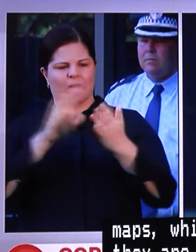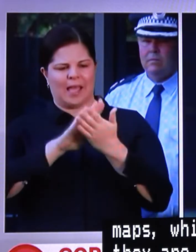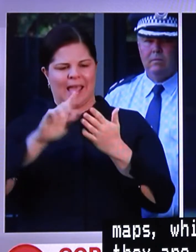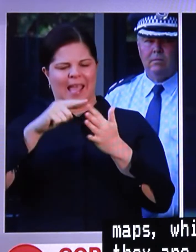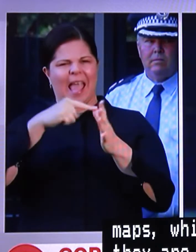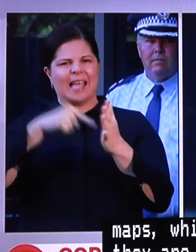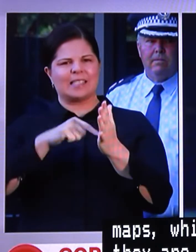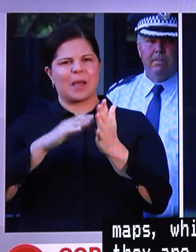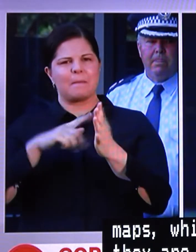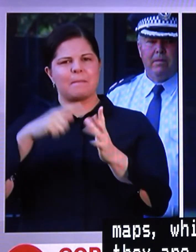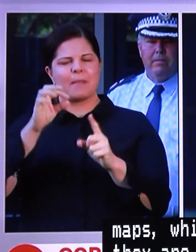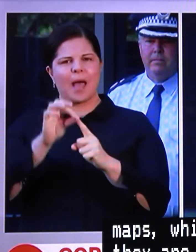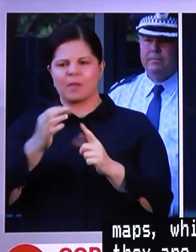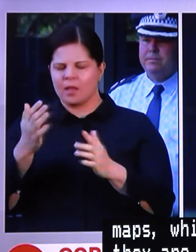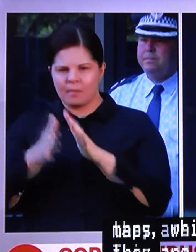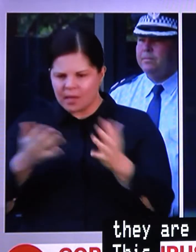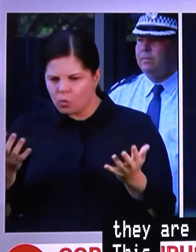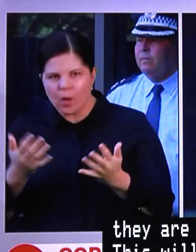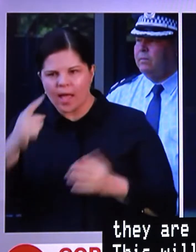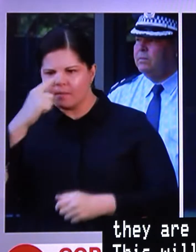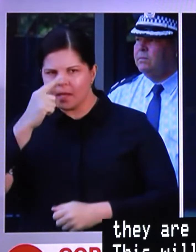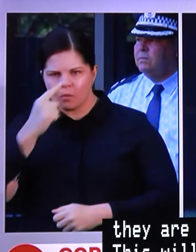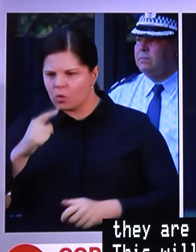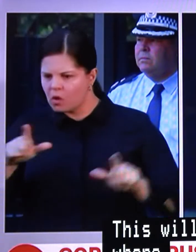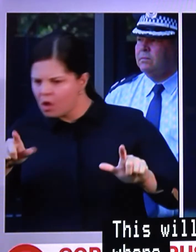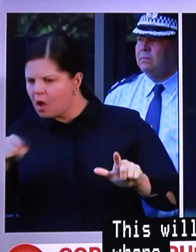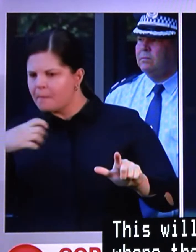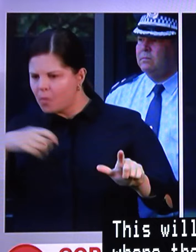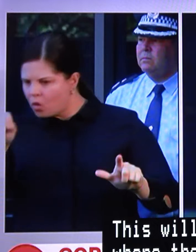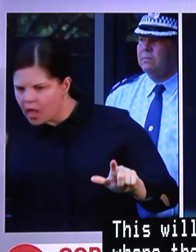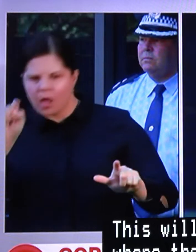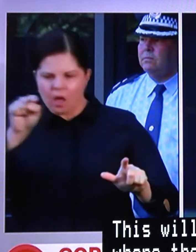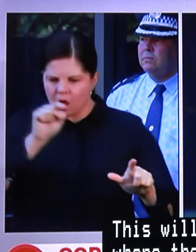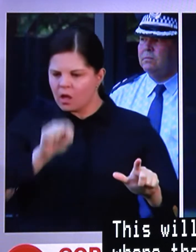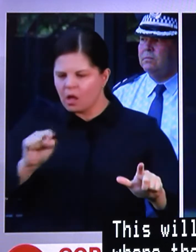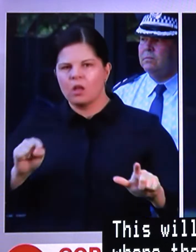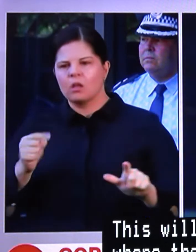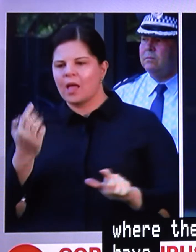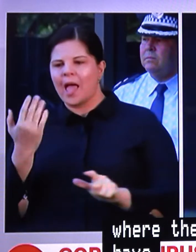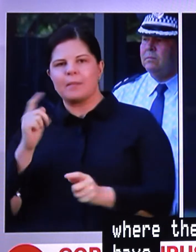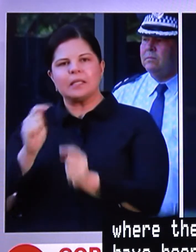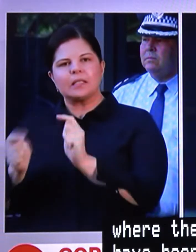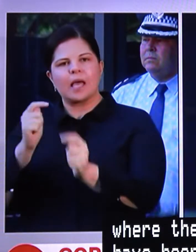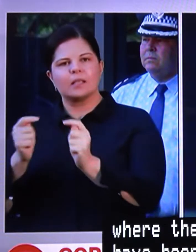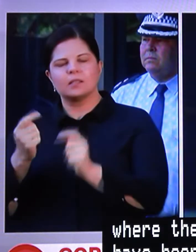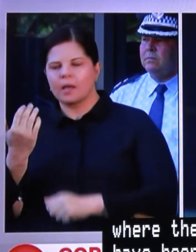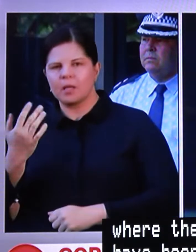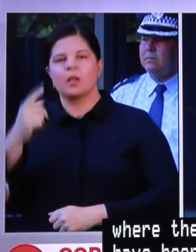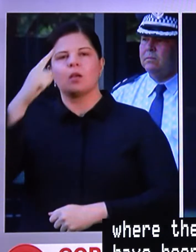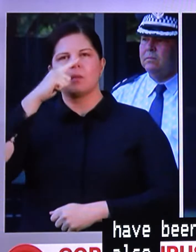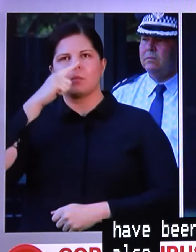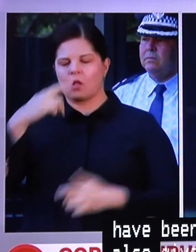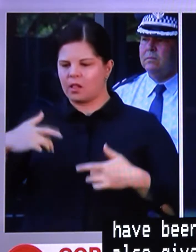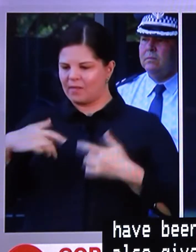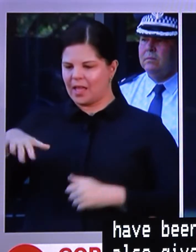on where the cases are, how many people have been tested in those areas, but also give a good picture to people who might live in a